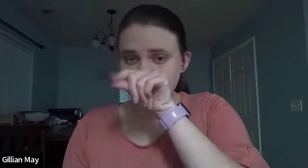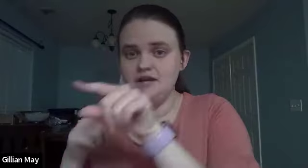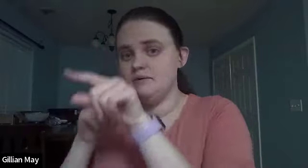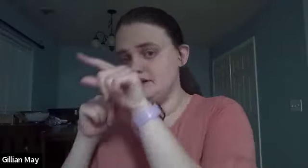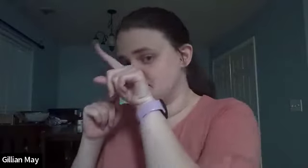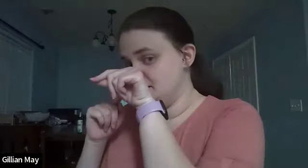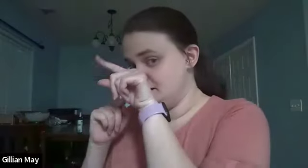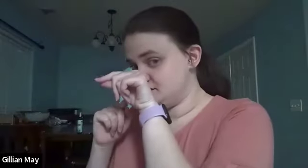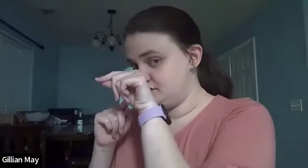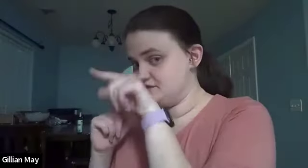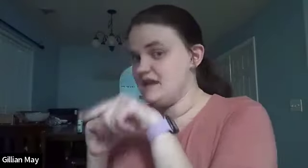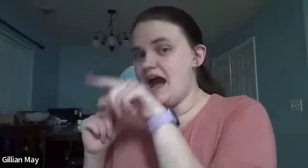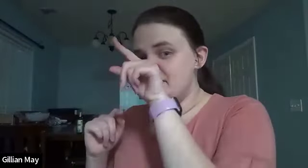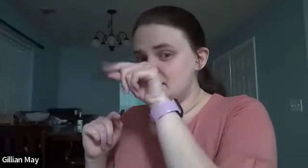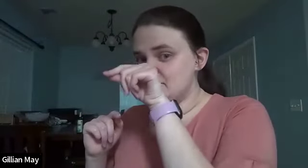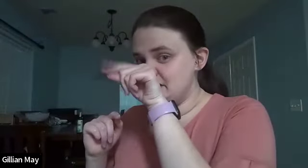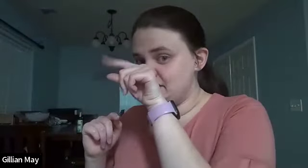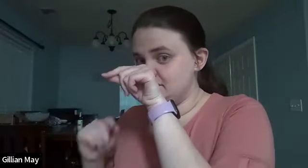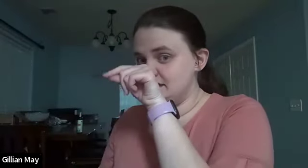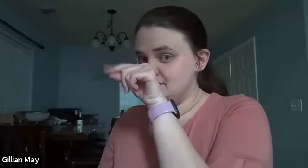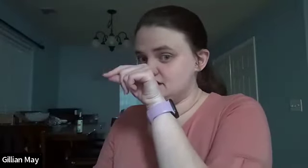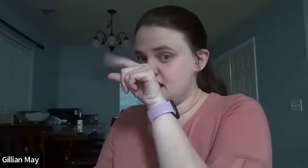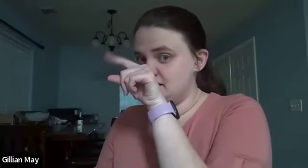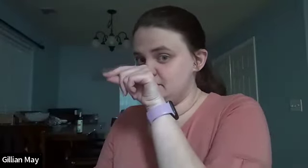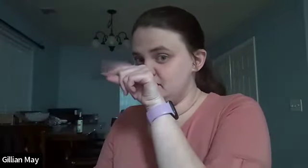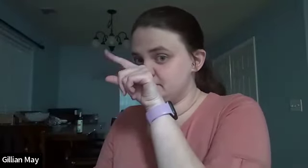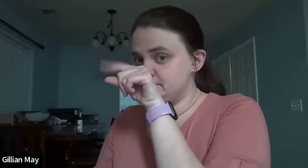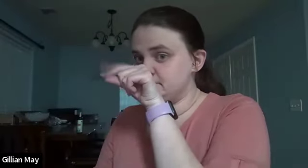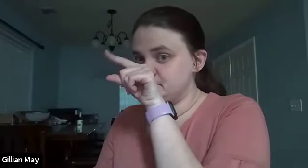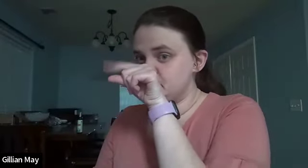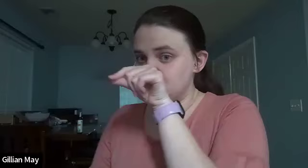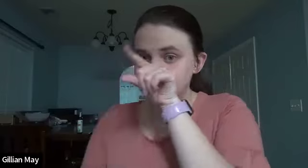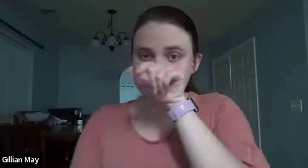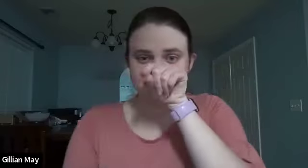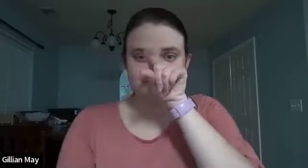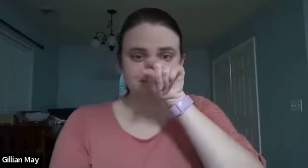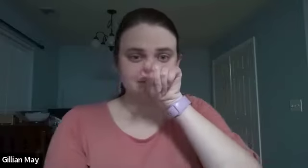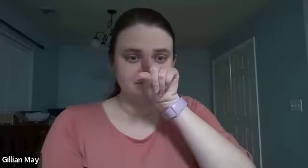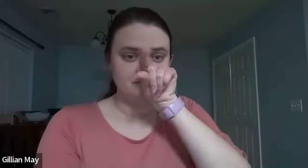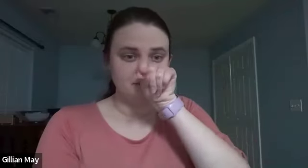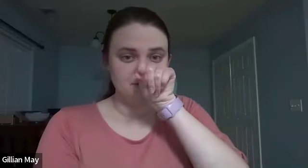And you want to make sure it's on your nose. I think about the beak. It looks kind of like a beak. Bird.